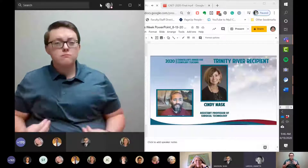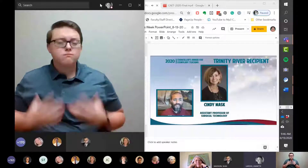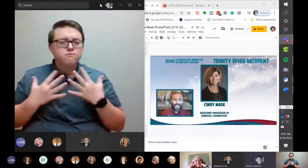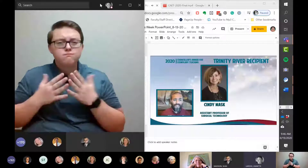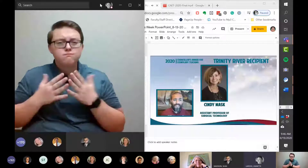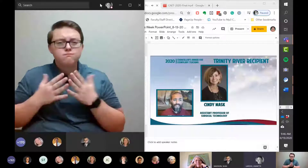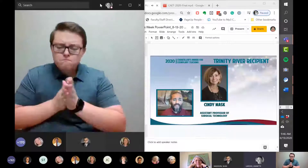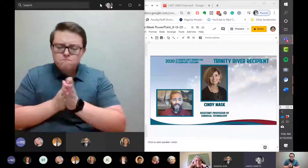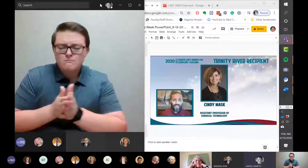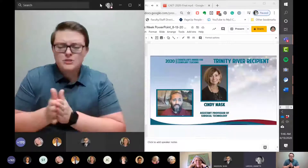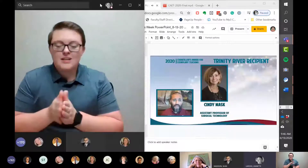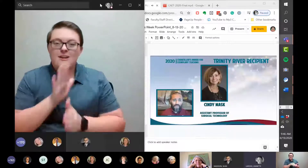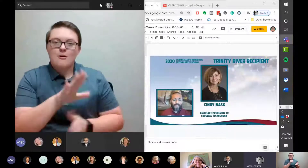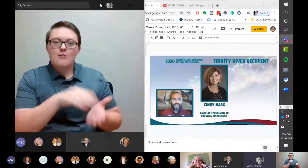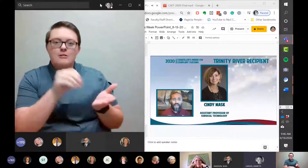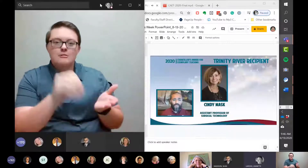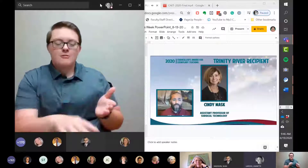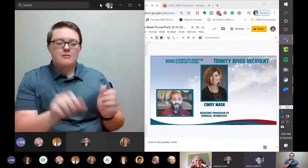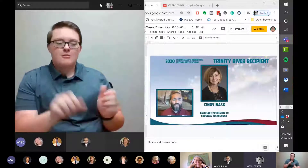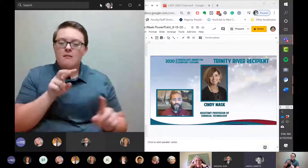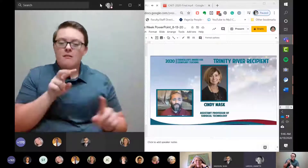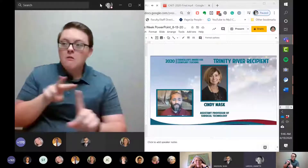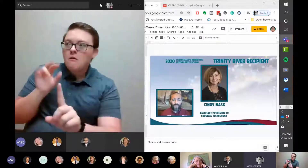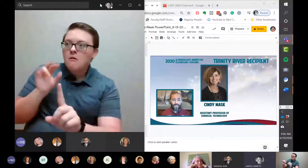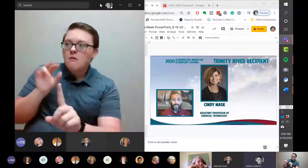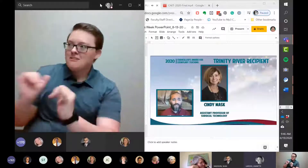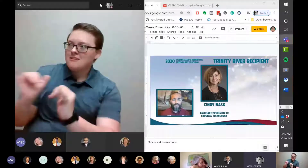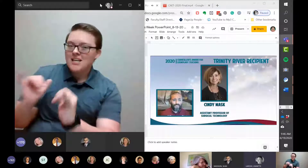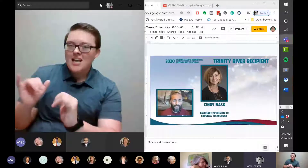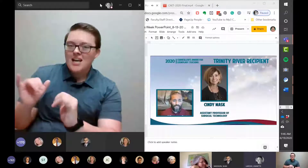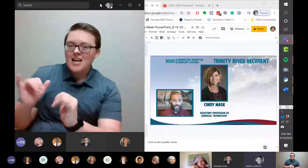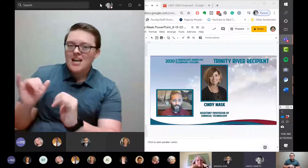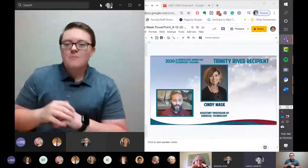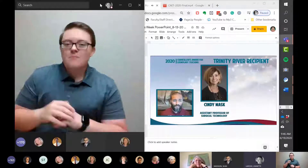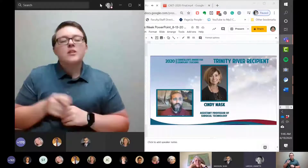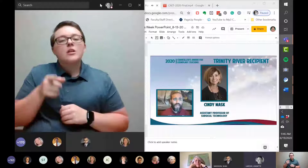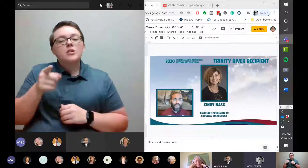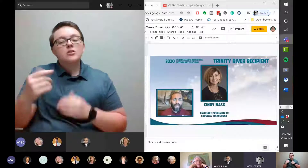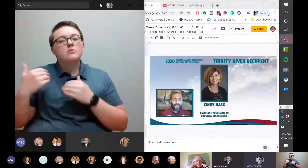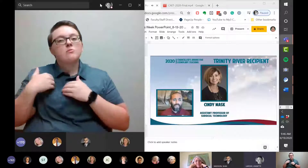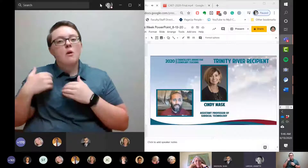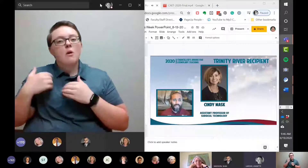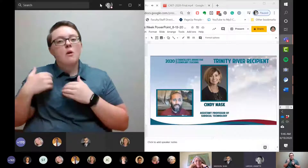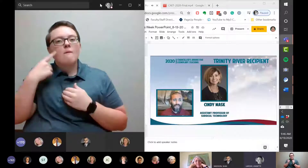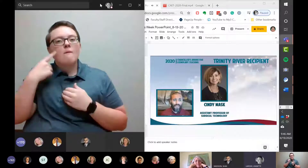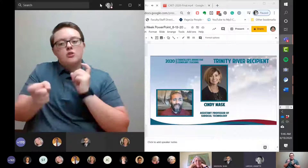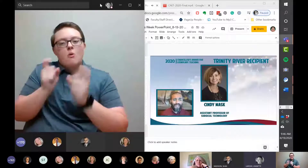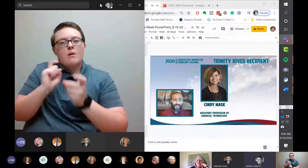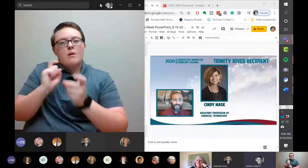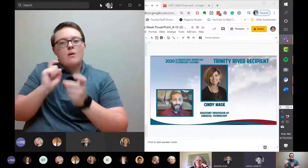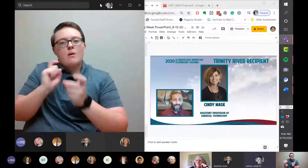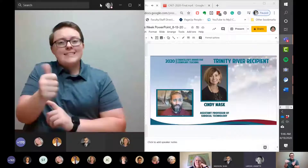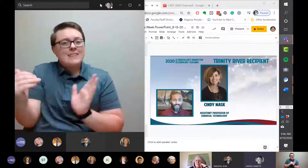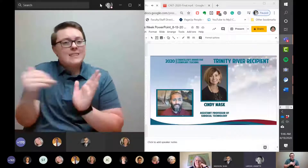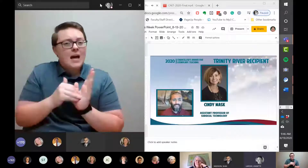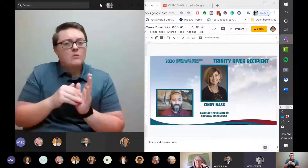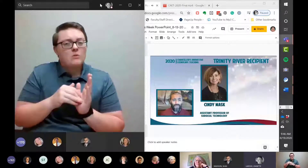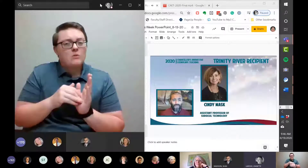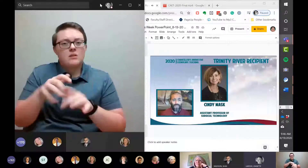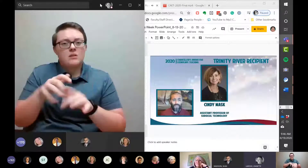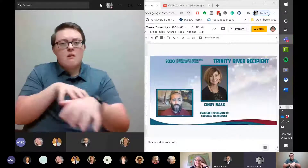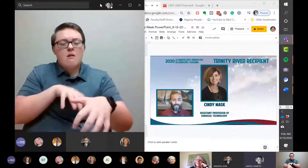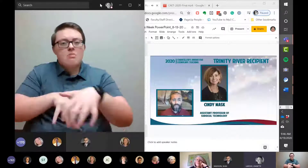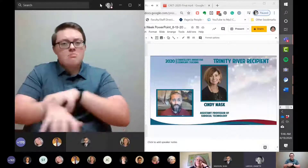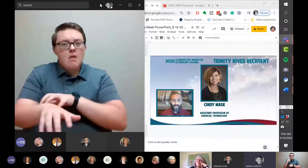project has provided 10,000 pairs of winter gloves to domestic abuse shelters and has spread to 9 other colleges